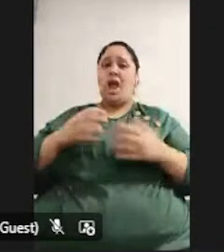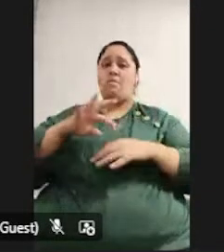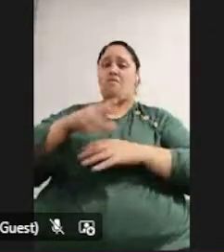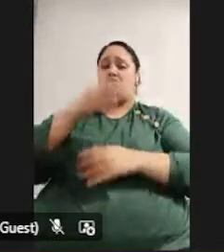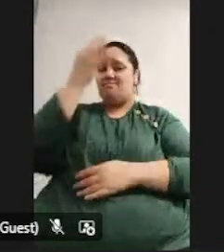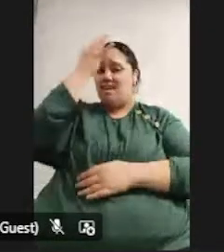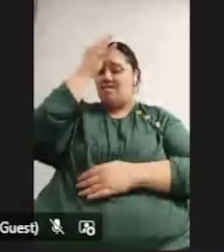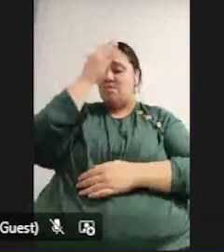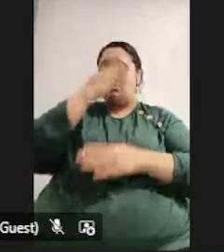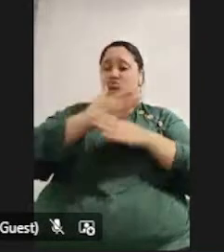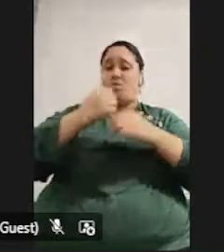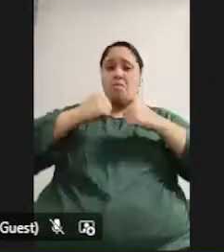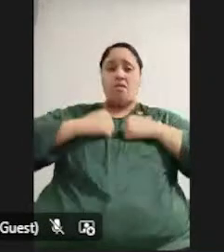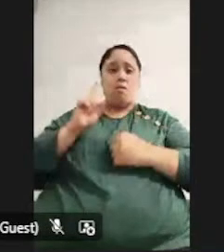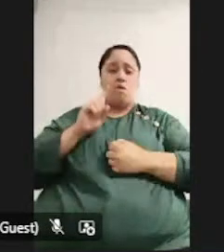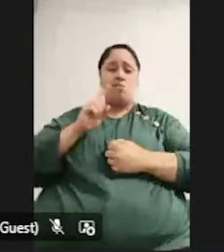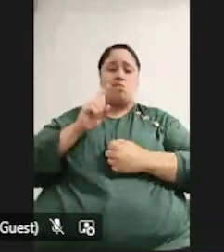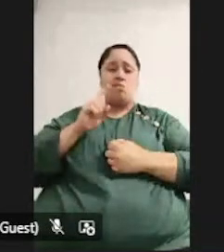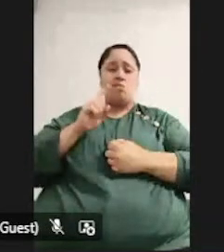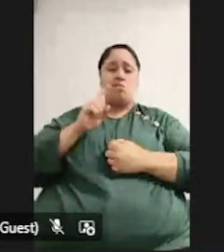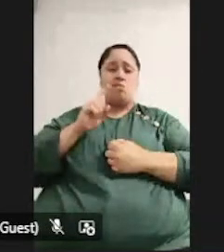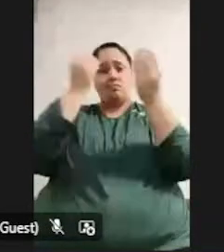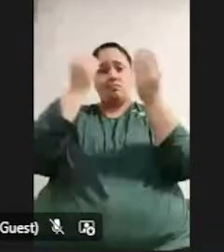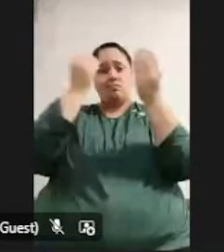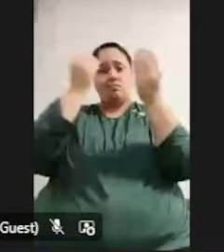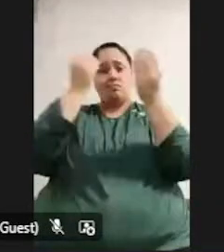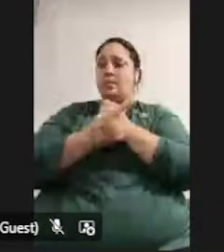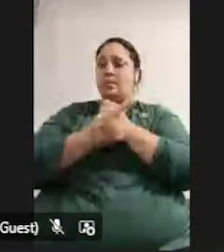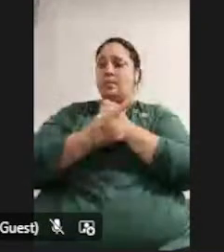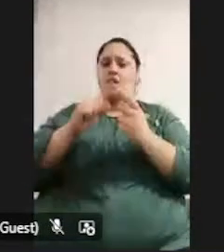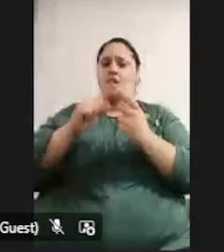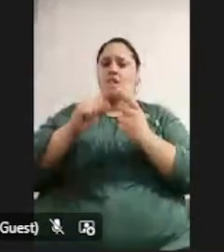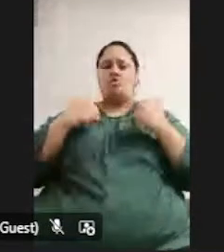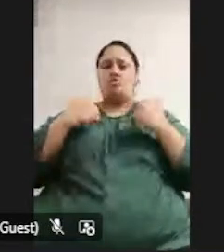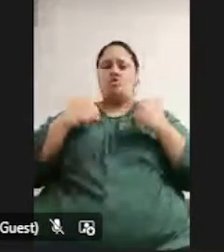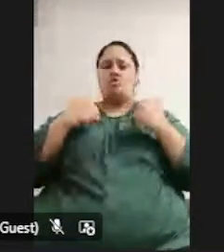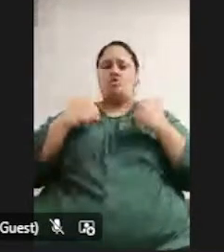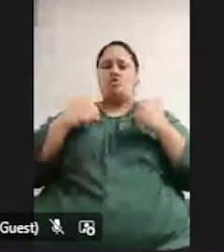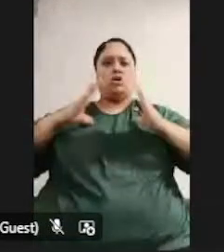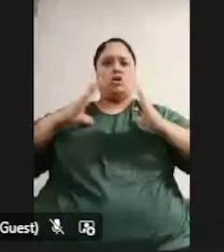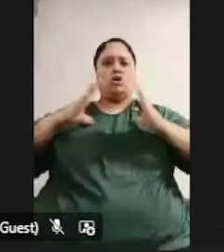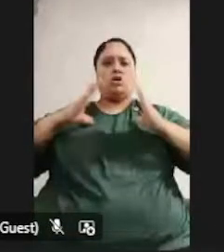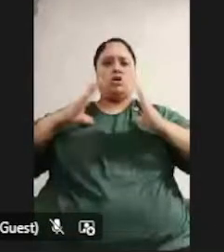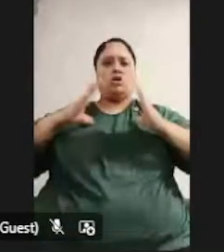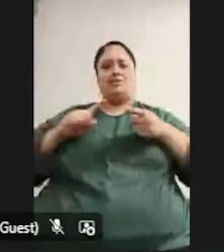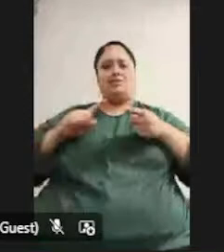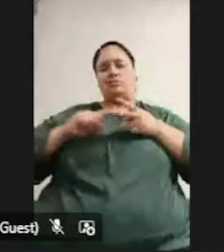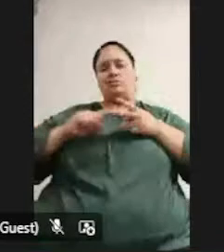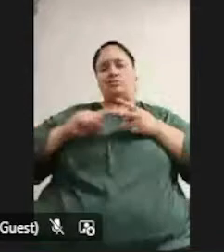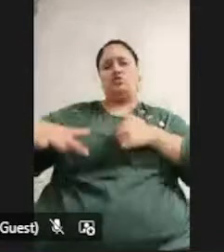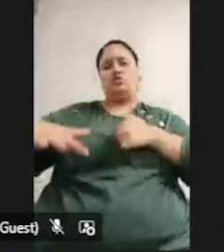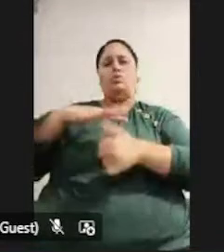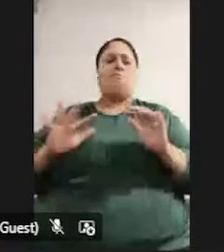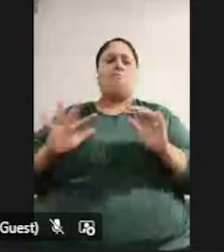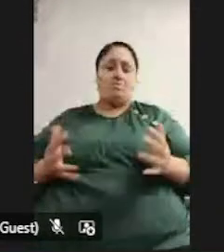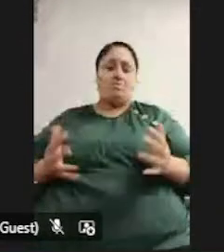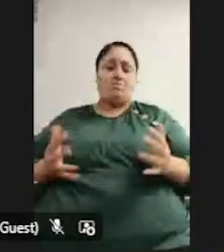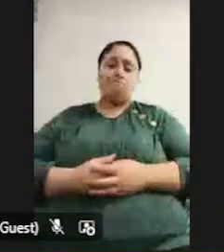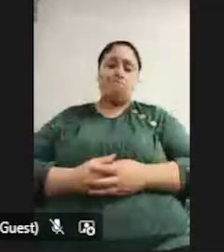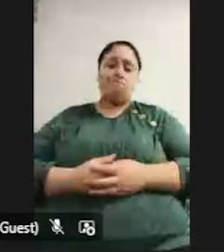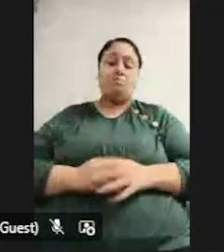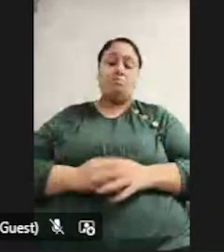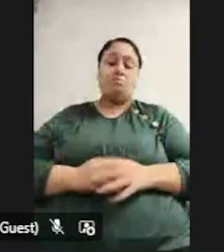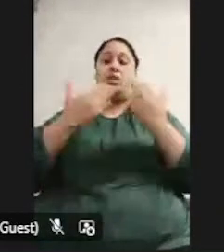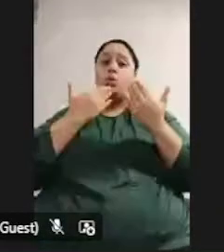inform you about what's happening and for us to then start to prepare on how to manage around these scenarios. But thank you very much, Regan. I